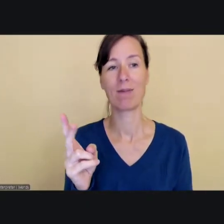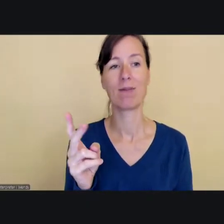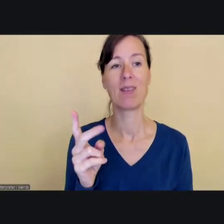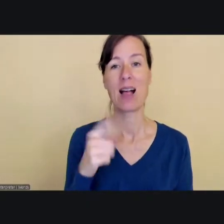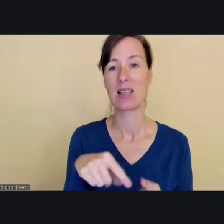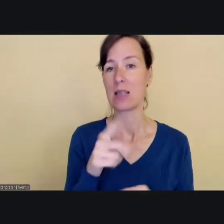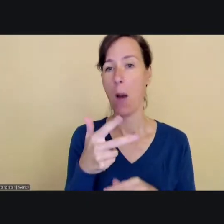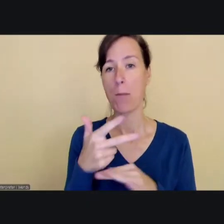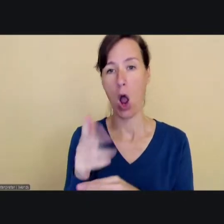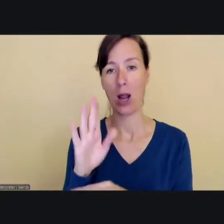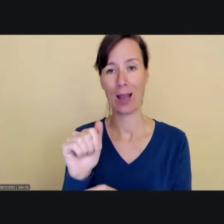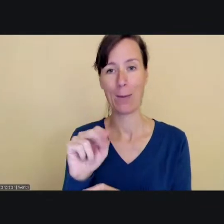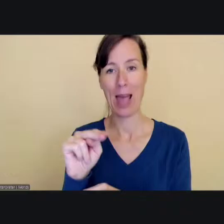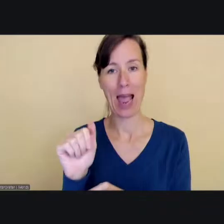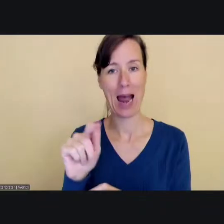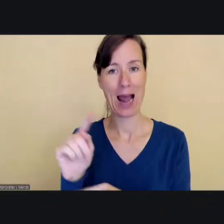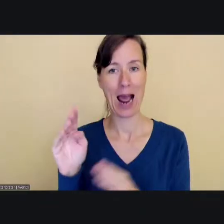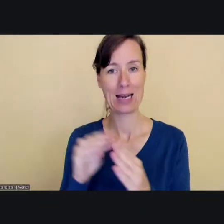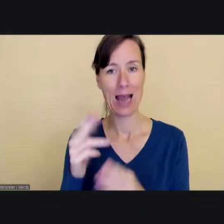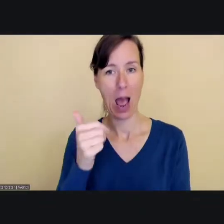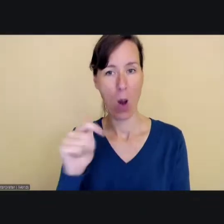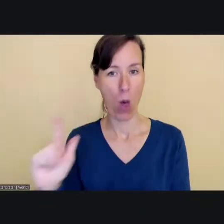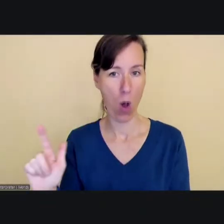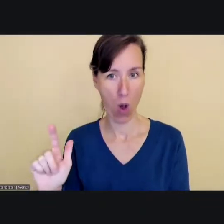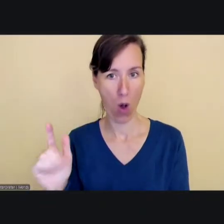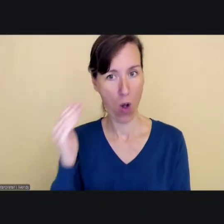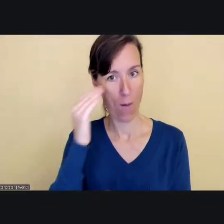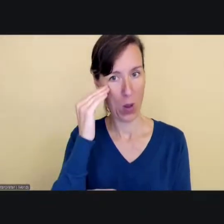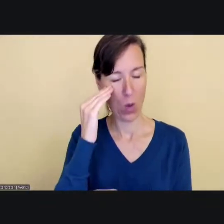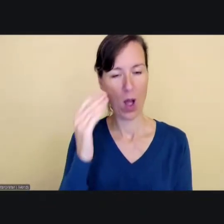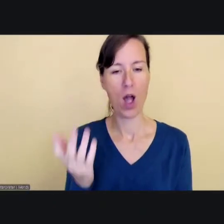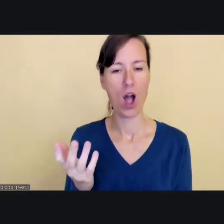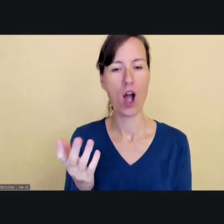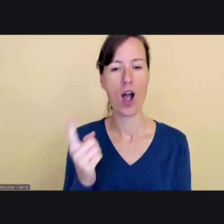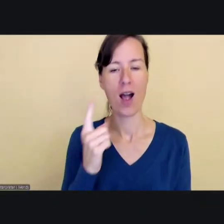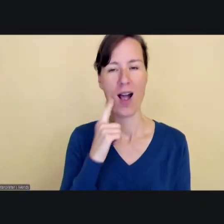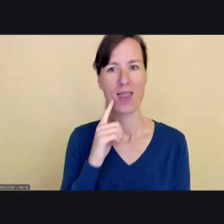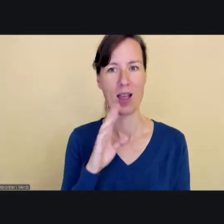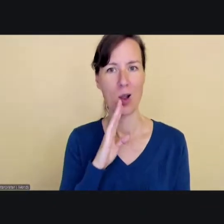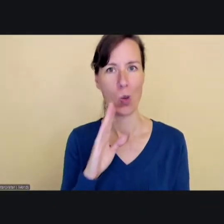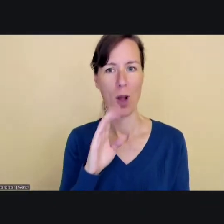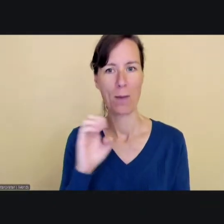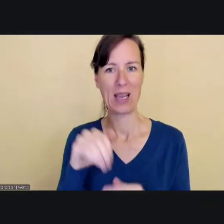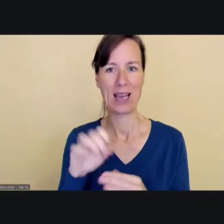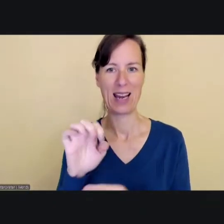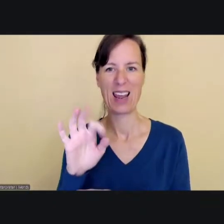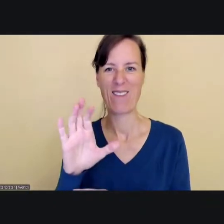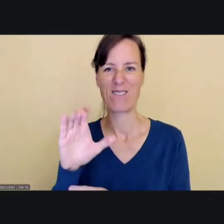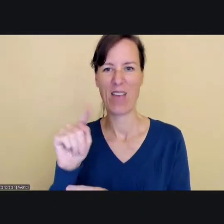think, already in effect or will shortly be in effect through Saturday.